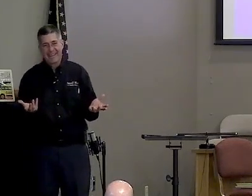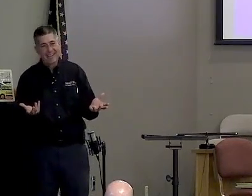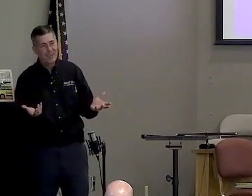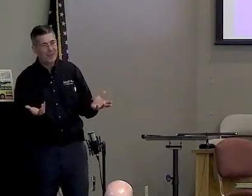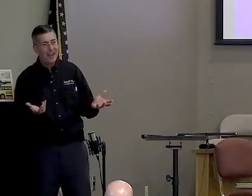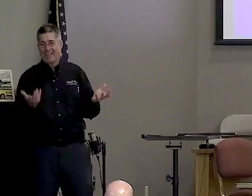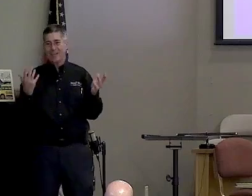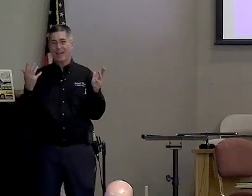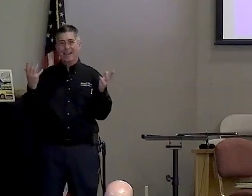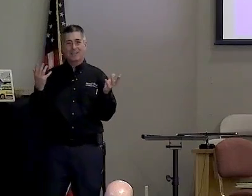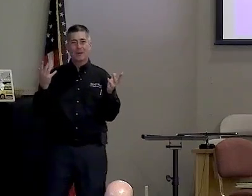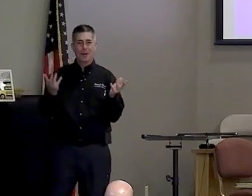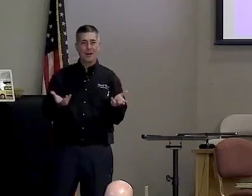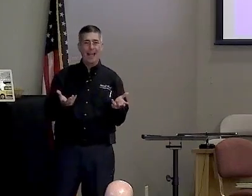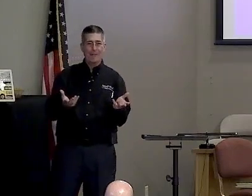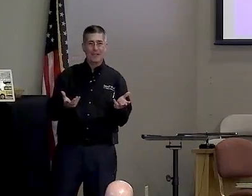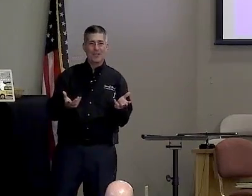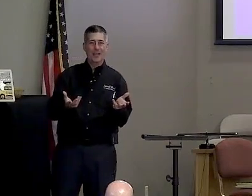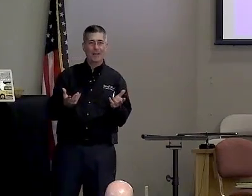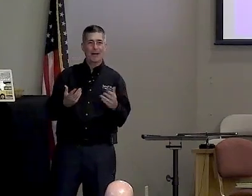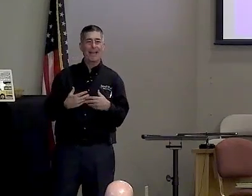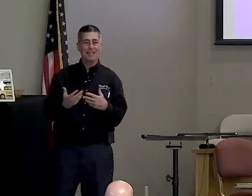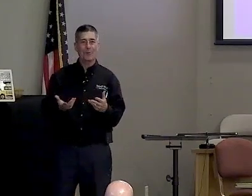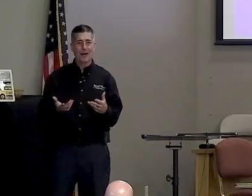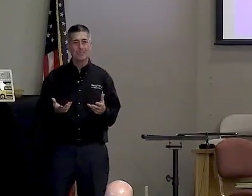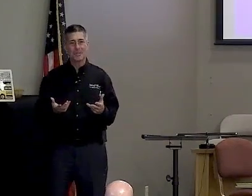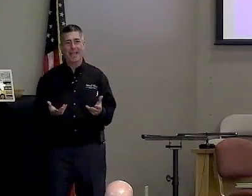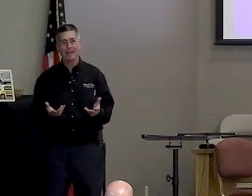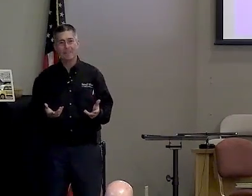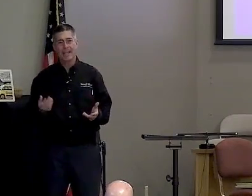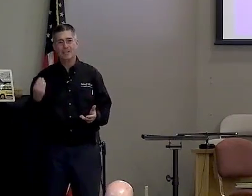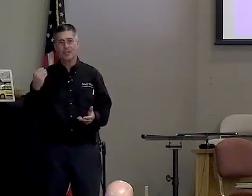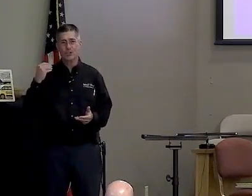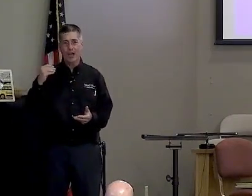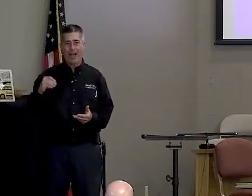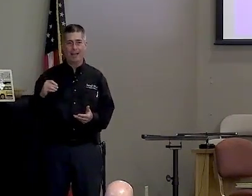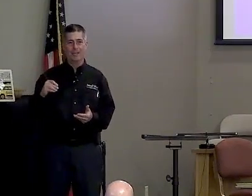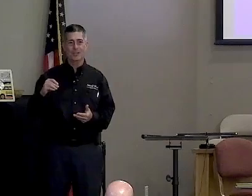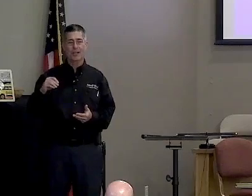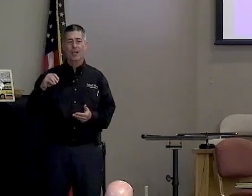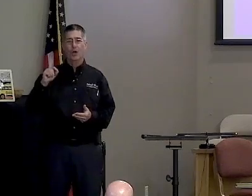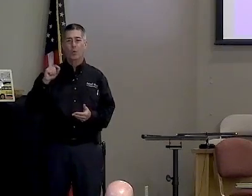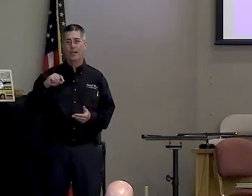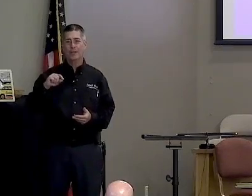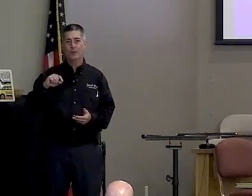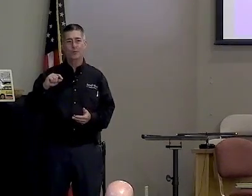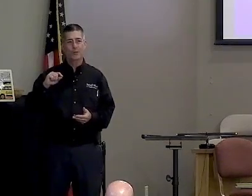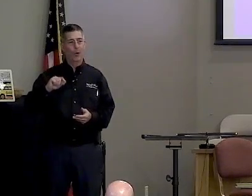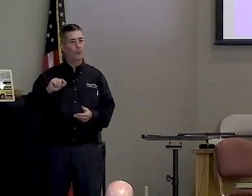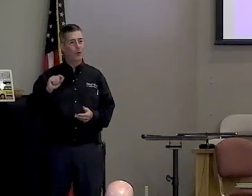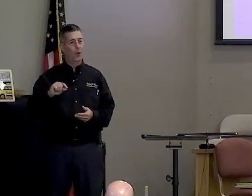You ever, can you, some of you are laughing so you kind of relate to what I'm saying. It's a challenge when you don't know